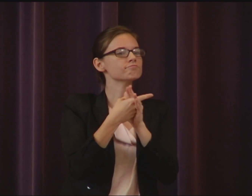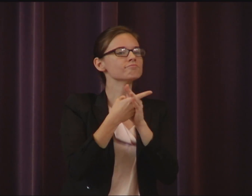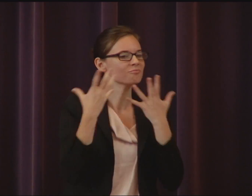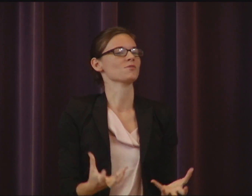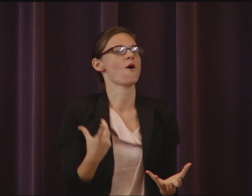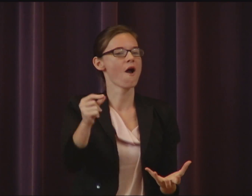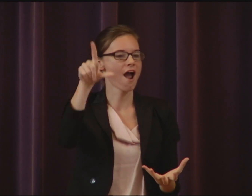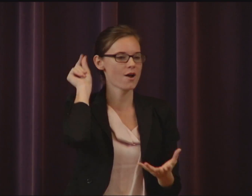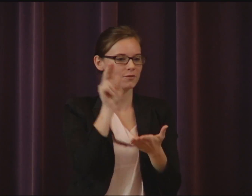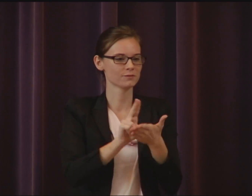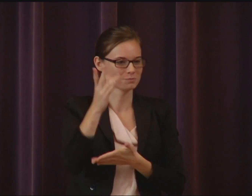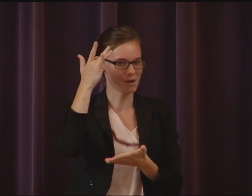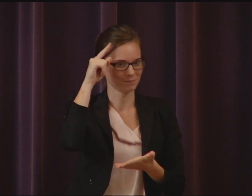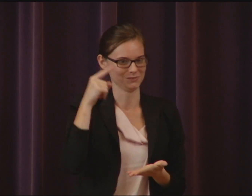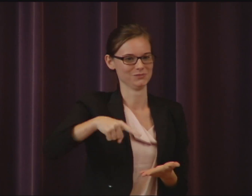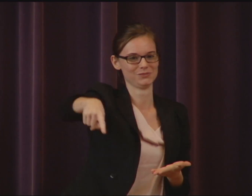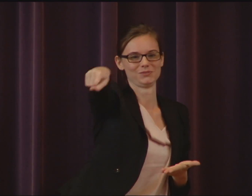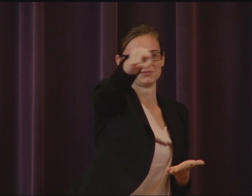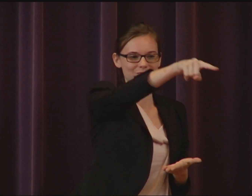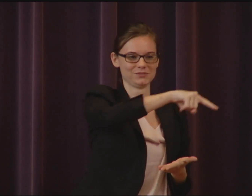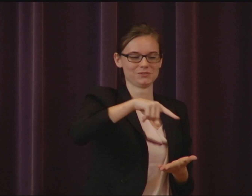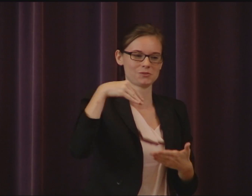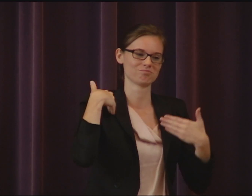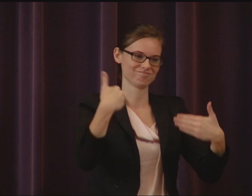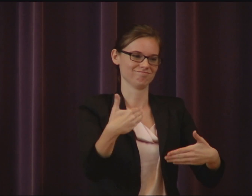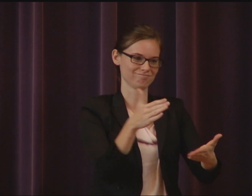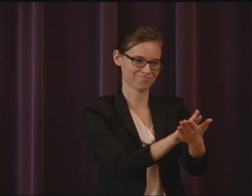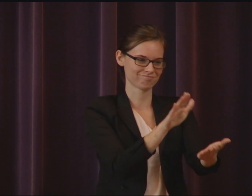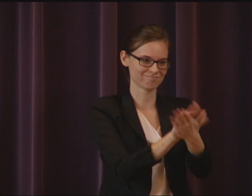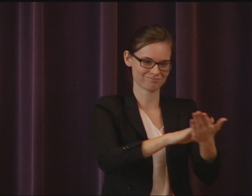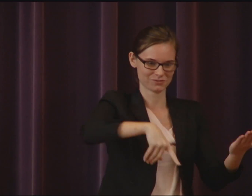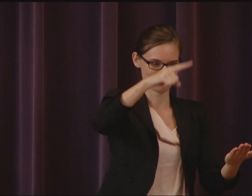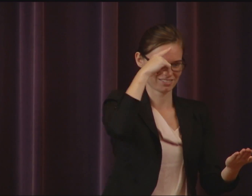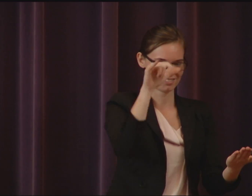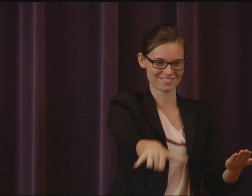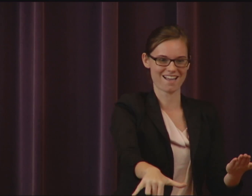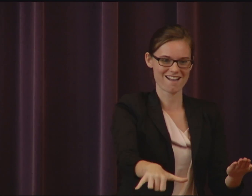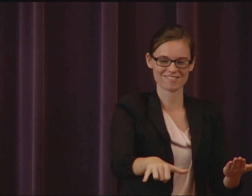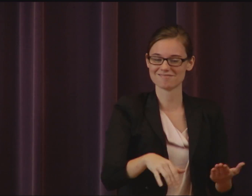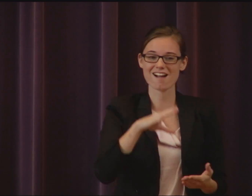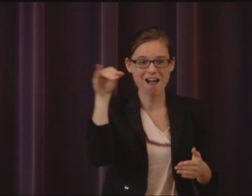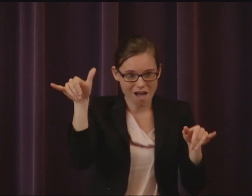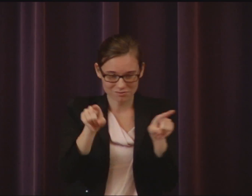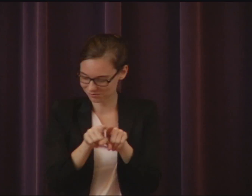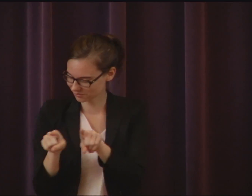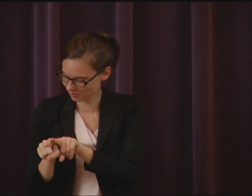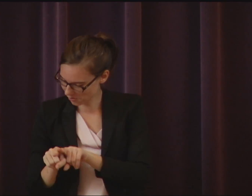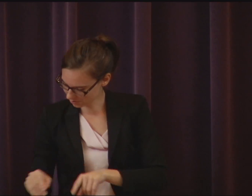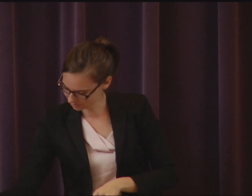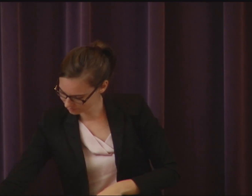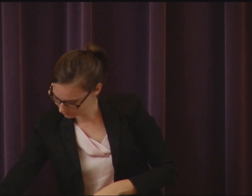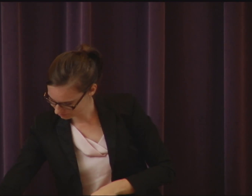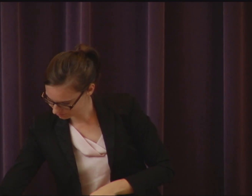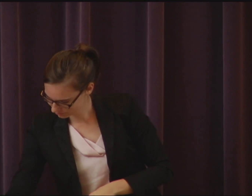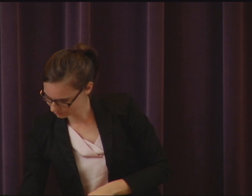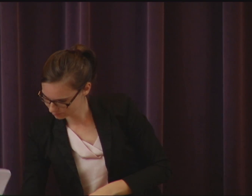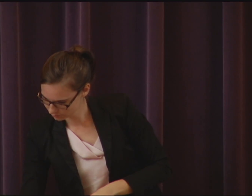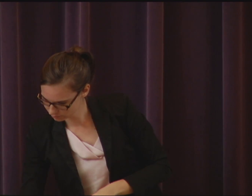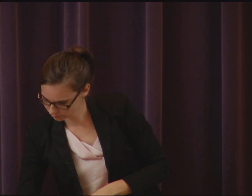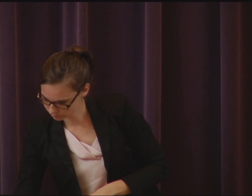alumni. And since that point, we've been set on coming to this university ourselves. So we'd like to thank you for all of that and